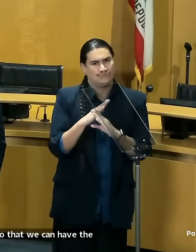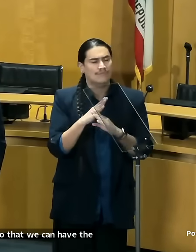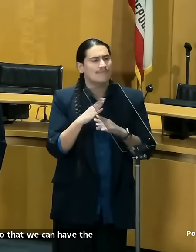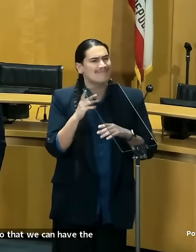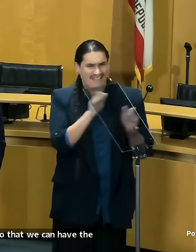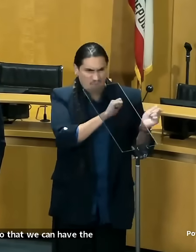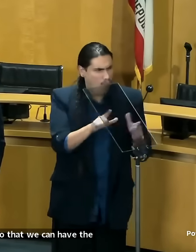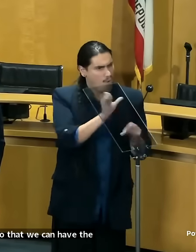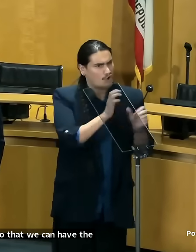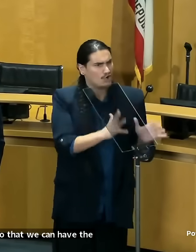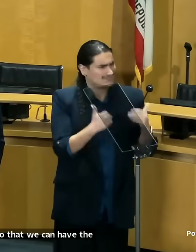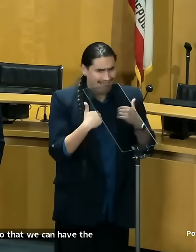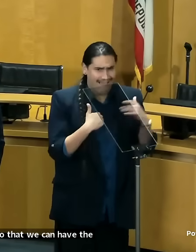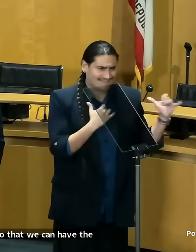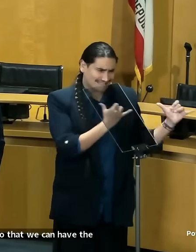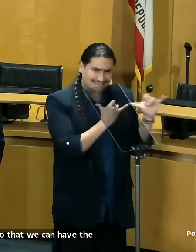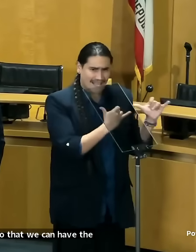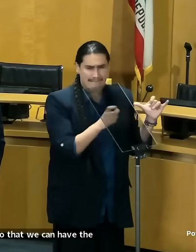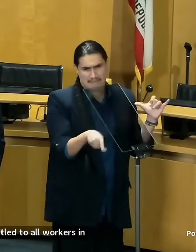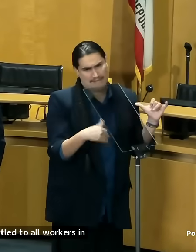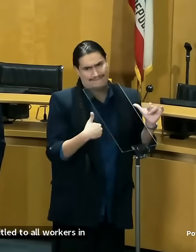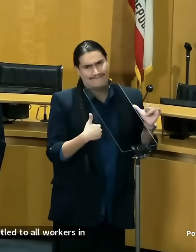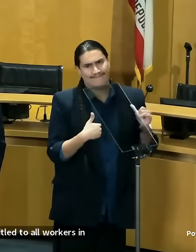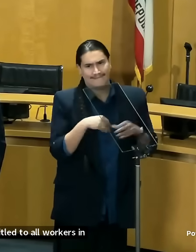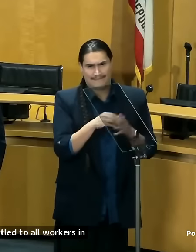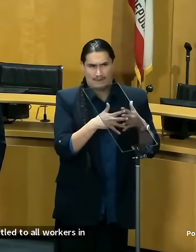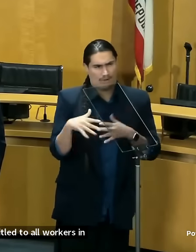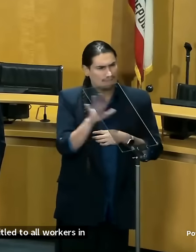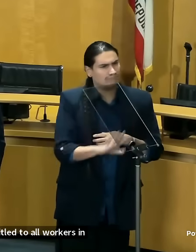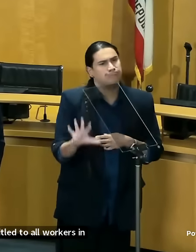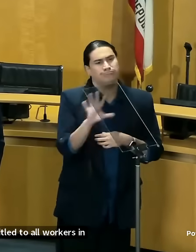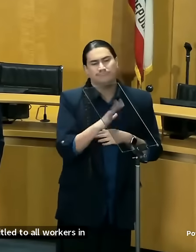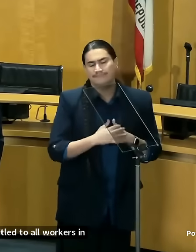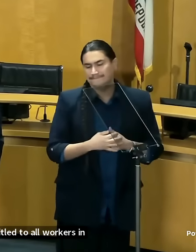to all workers in America.